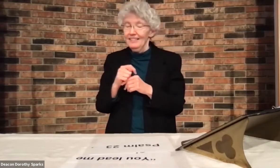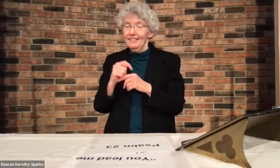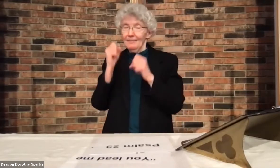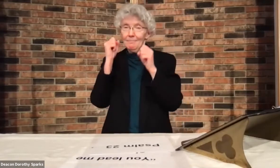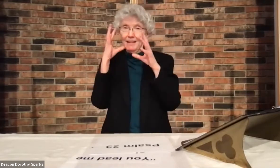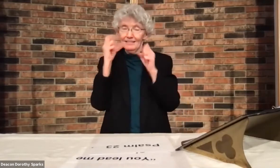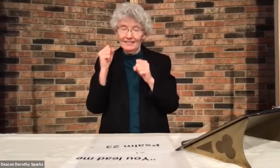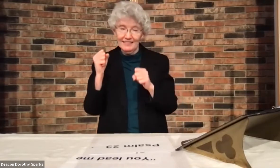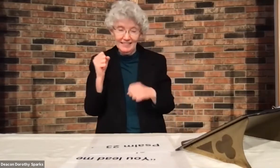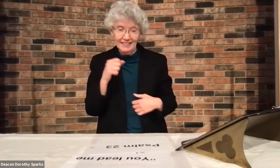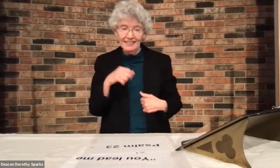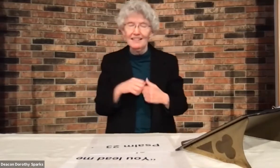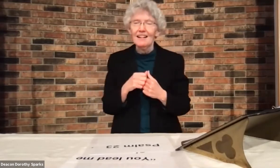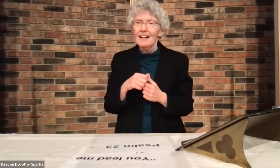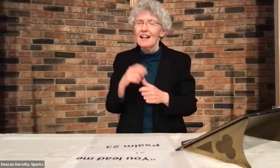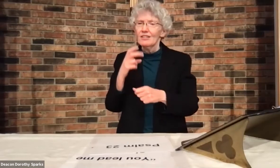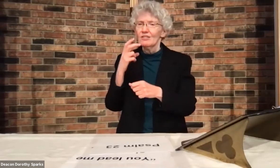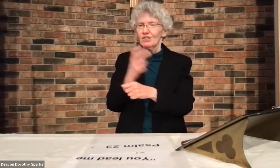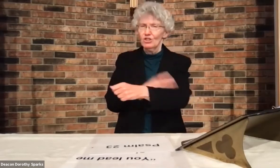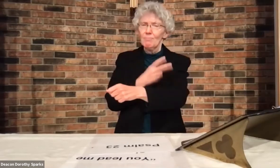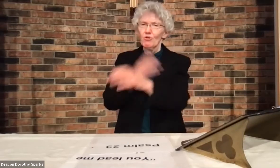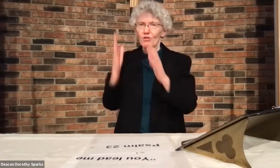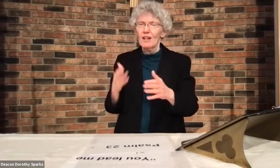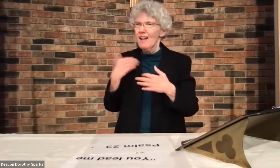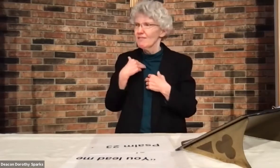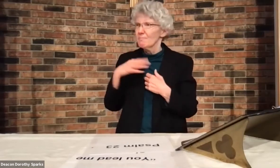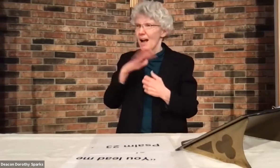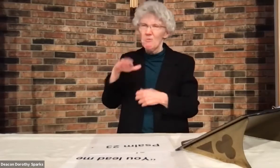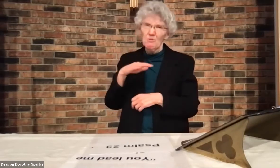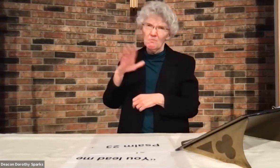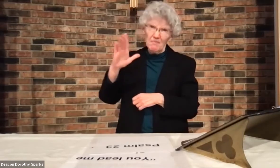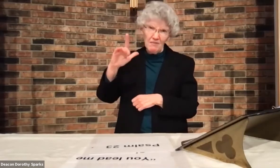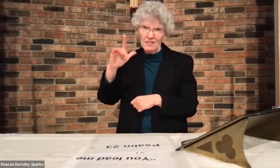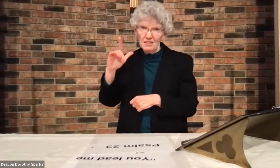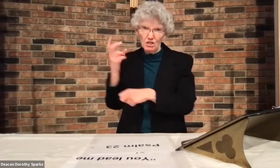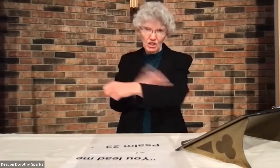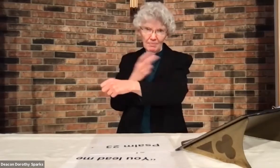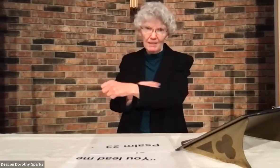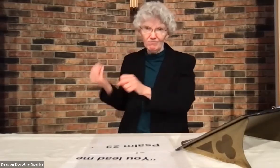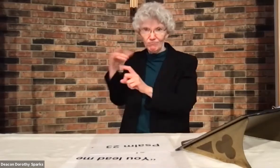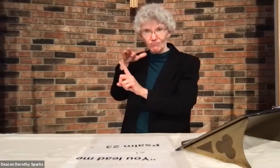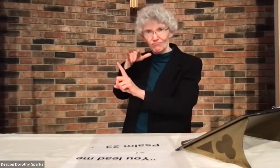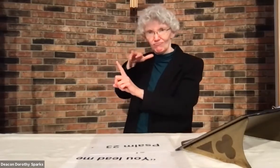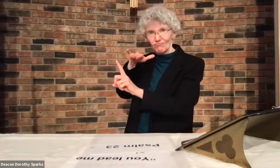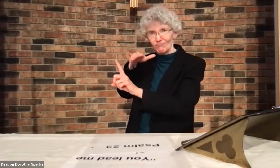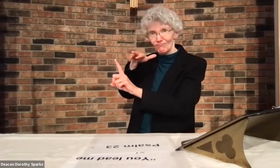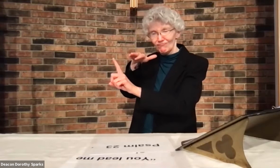path. I remember one time I was watching a video of a shepherd who had